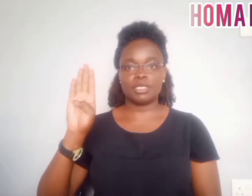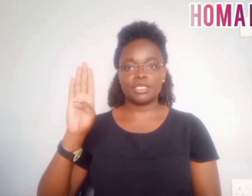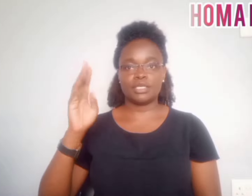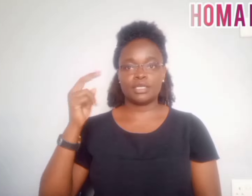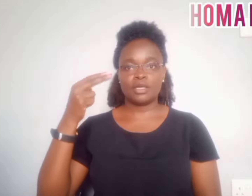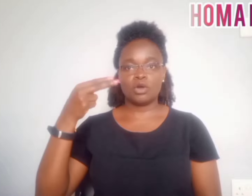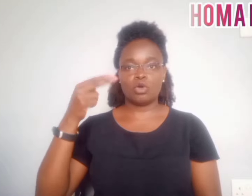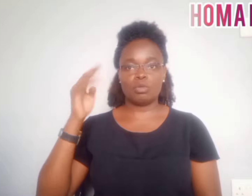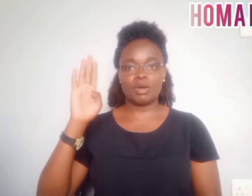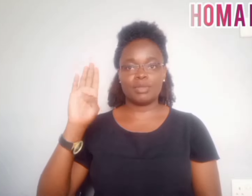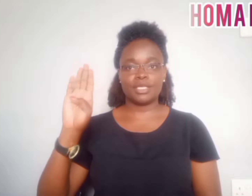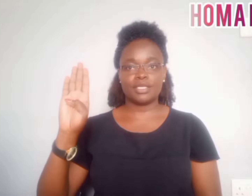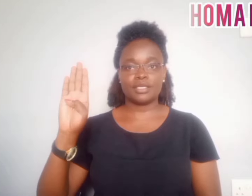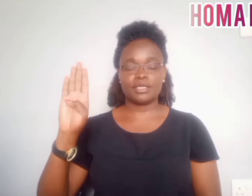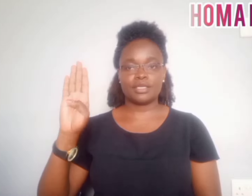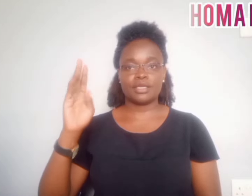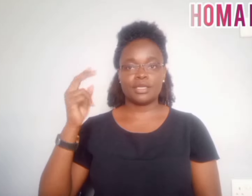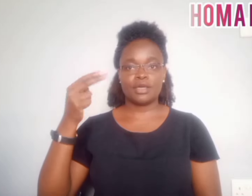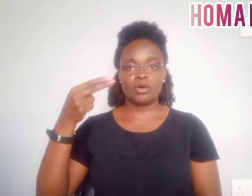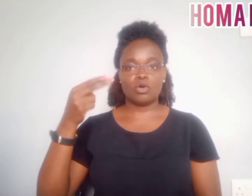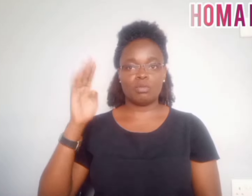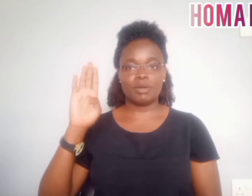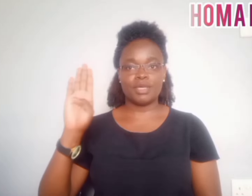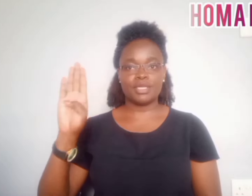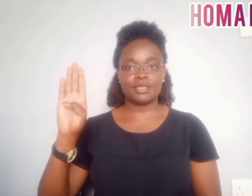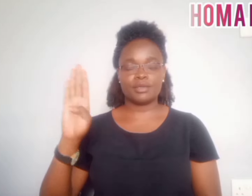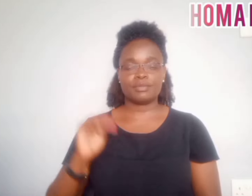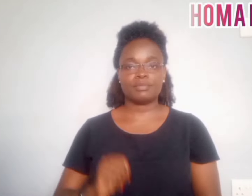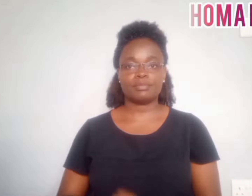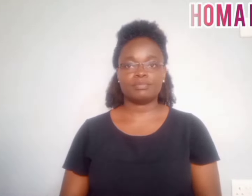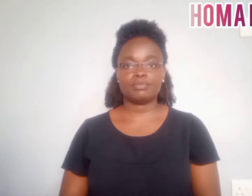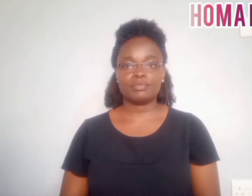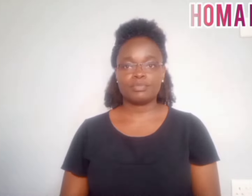HB. Homa Bay. Homa Bay.